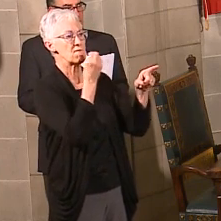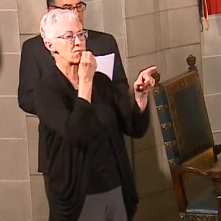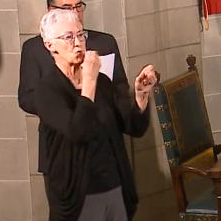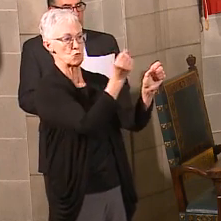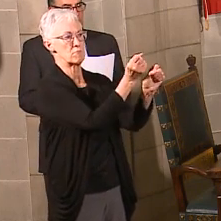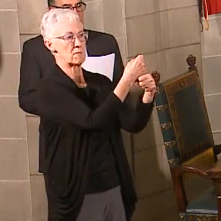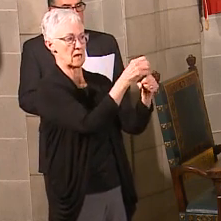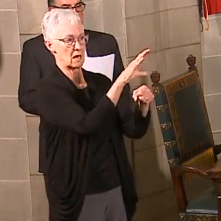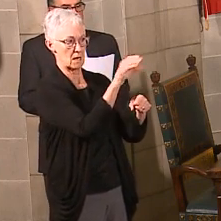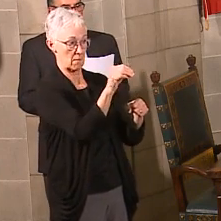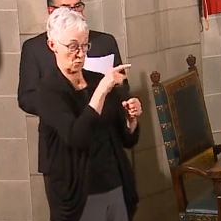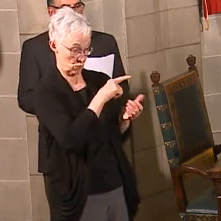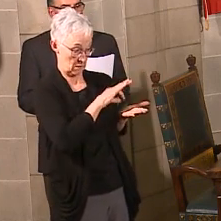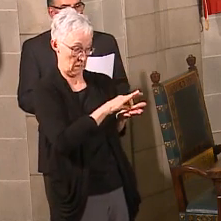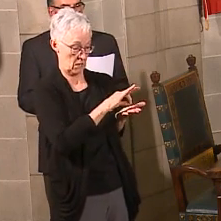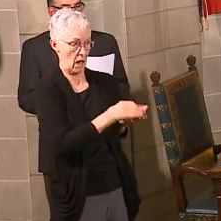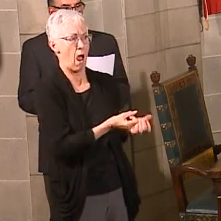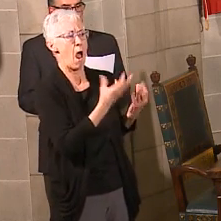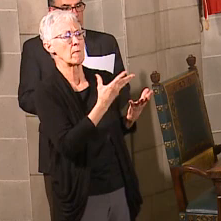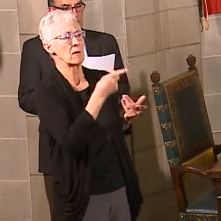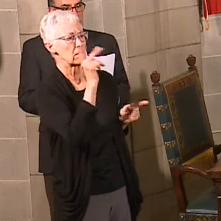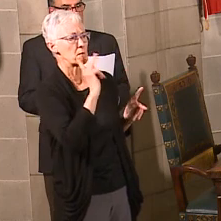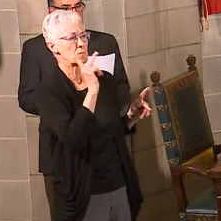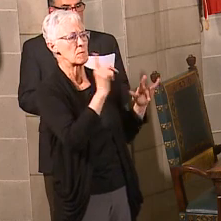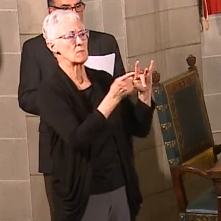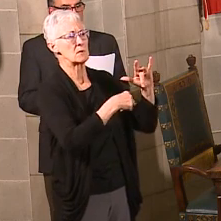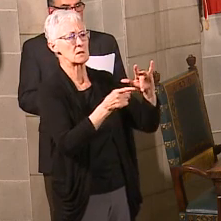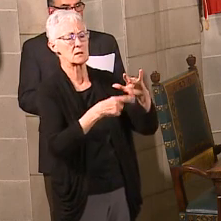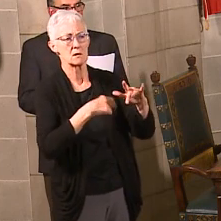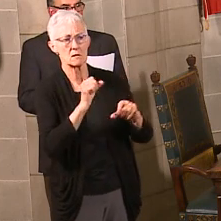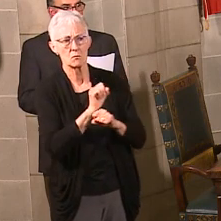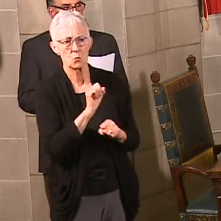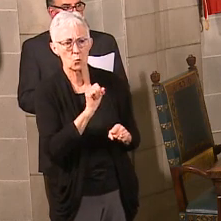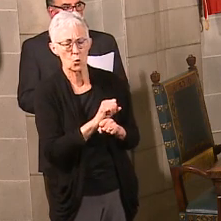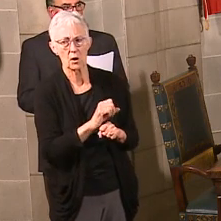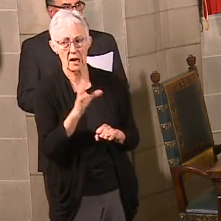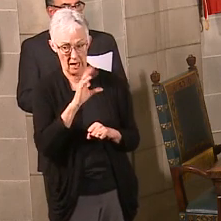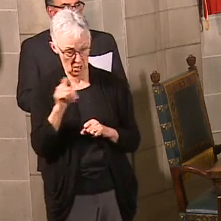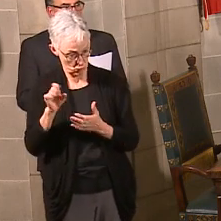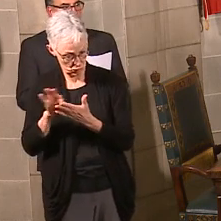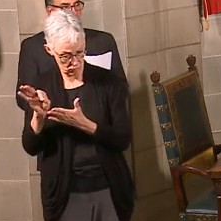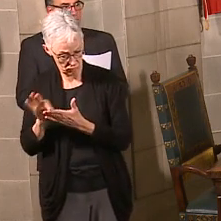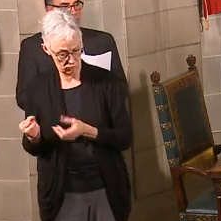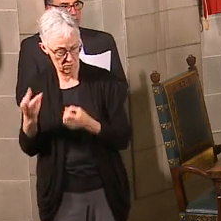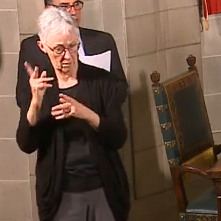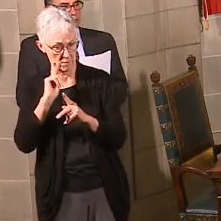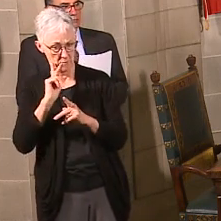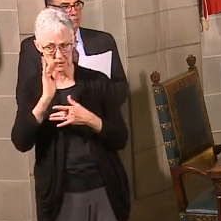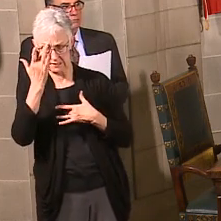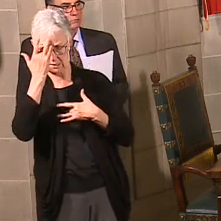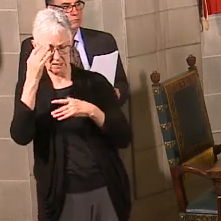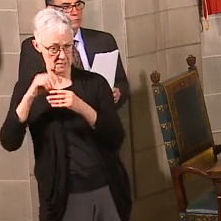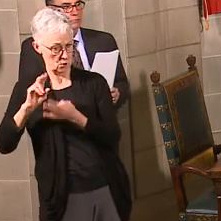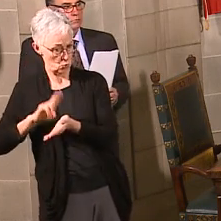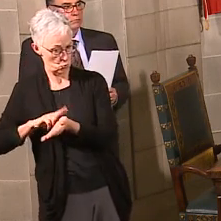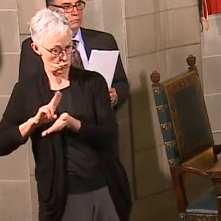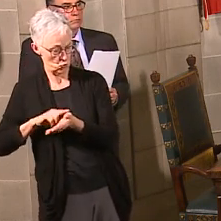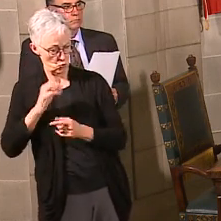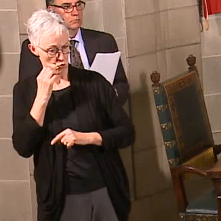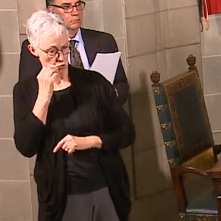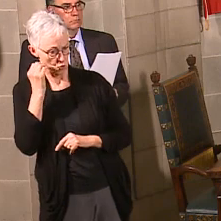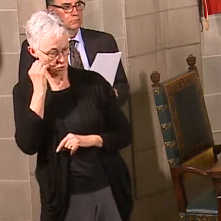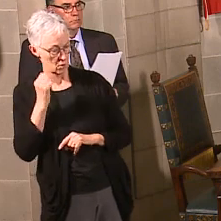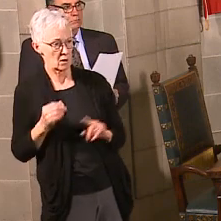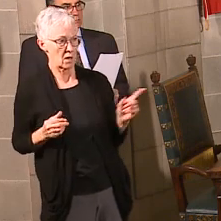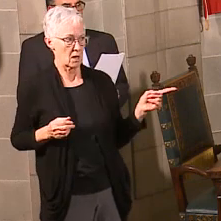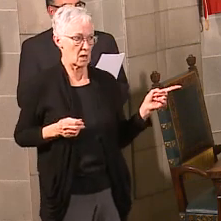specific cases to food processing plants and the nursing homes? I know that we're doing that in a not